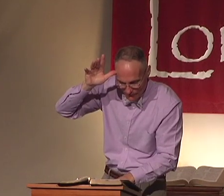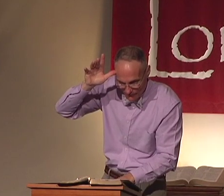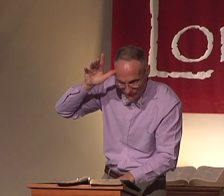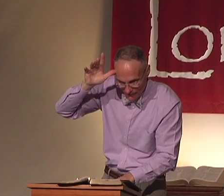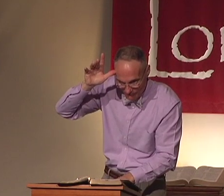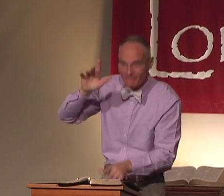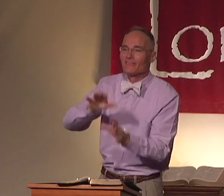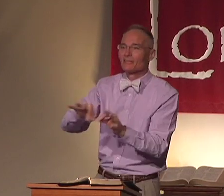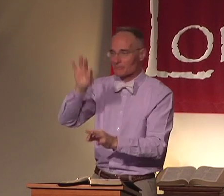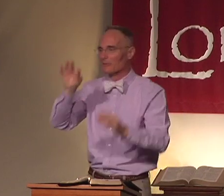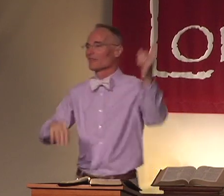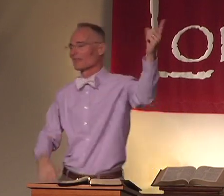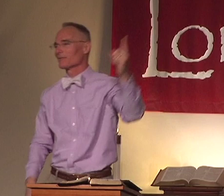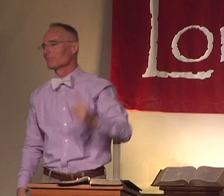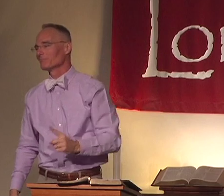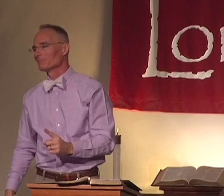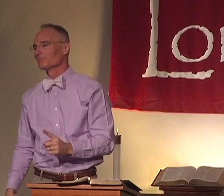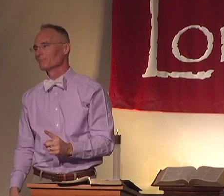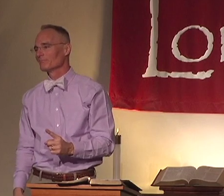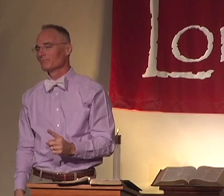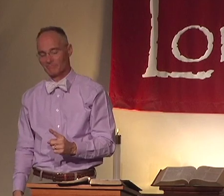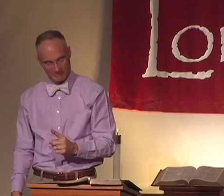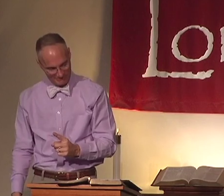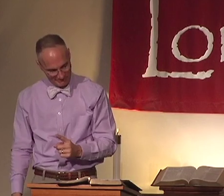Father, and the Spirit came.